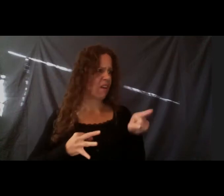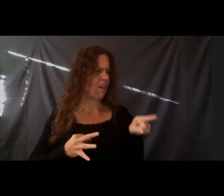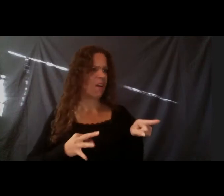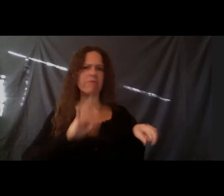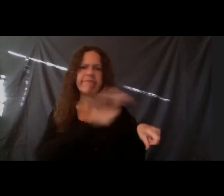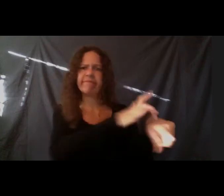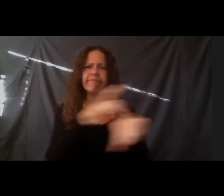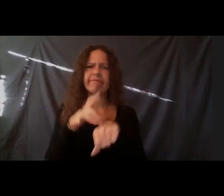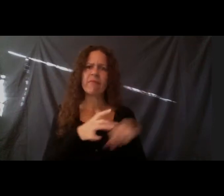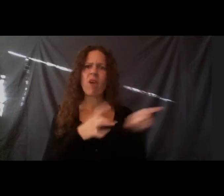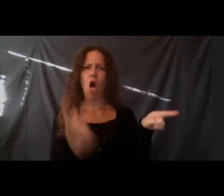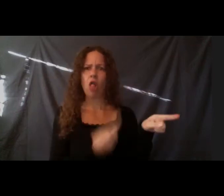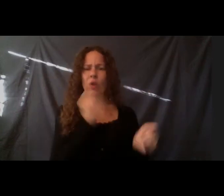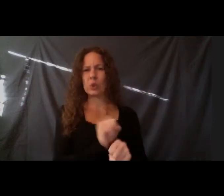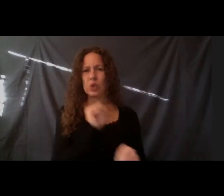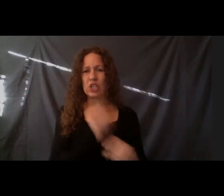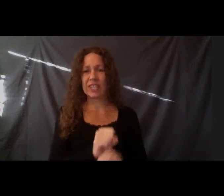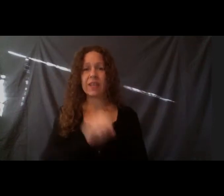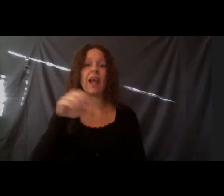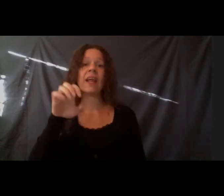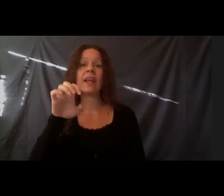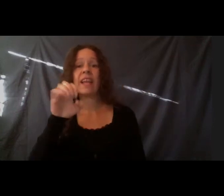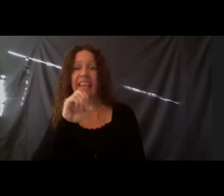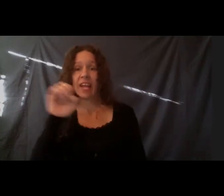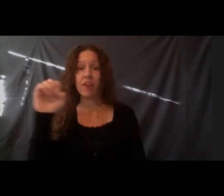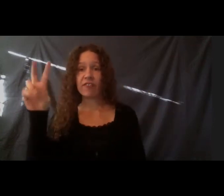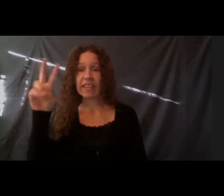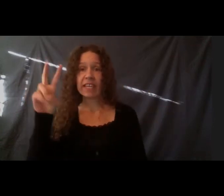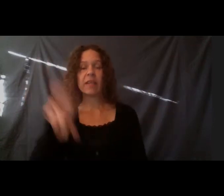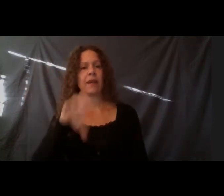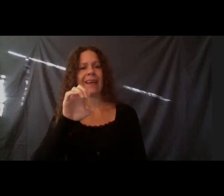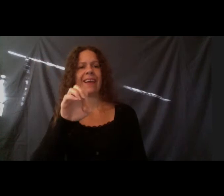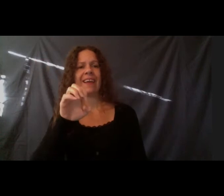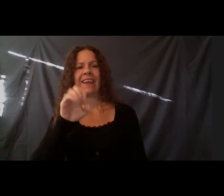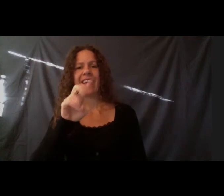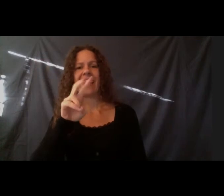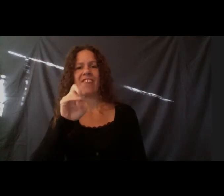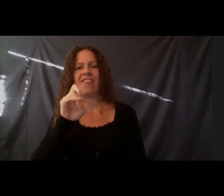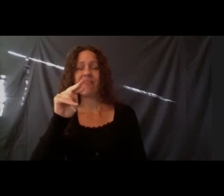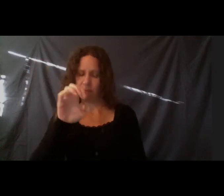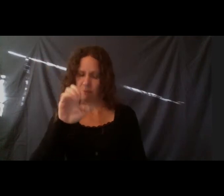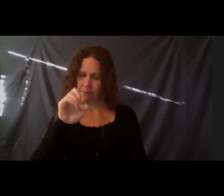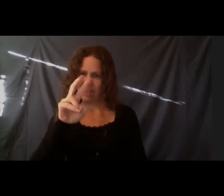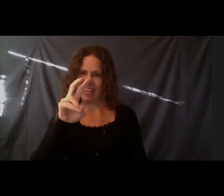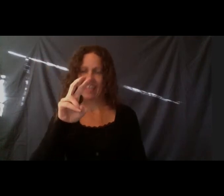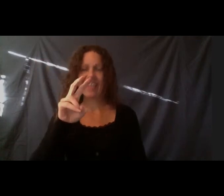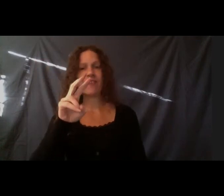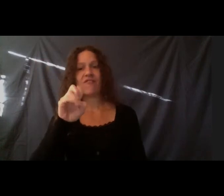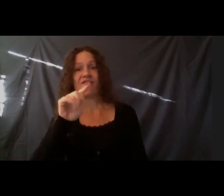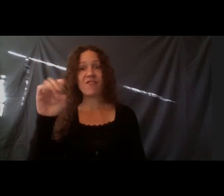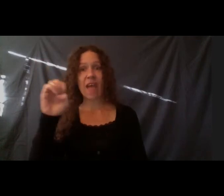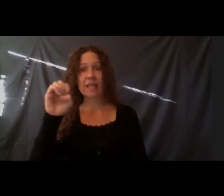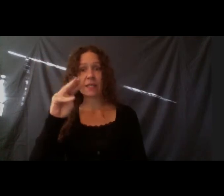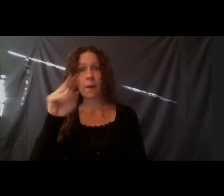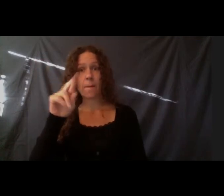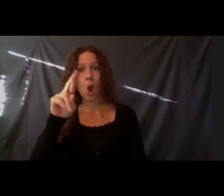24/7. And our ED, Yvette Martinez, don't even mention it. She's working all the time. I don't think she sleeps. And